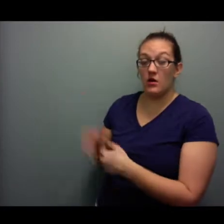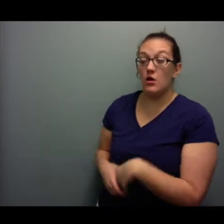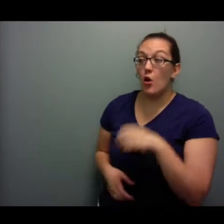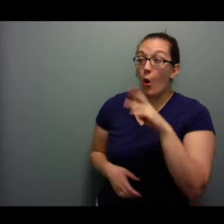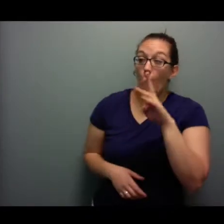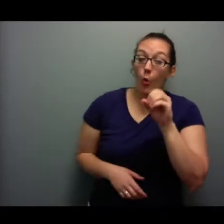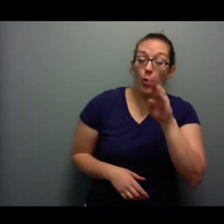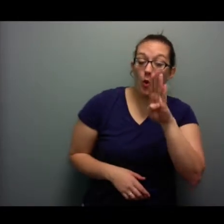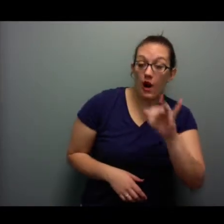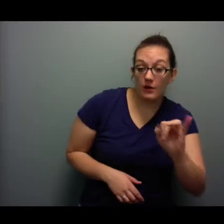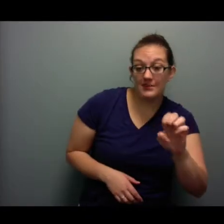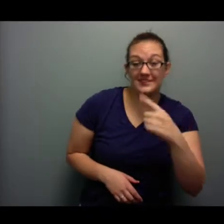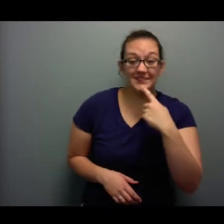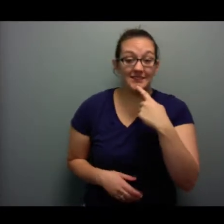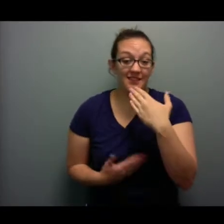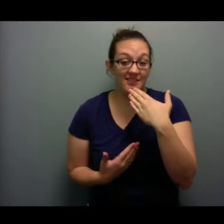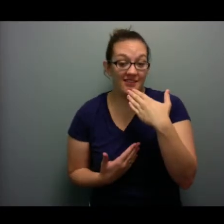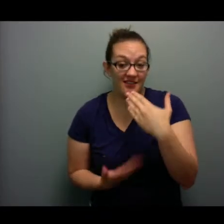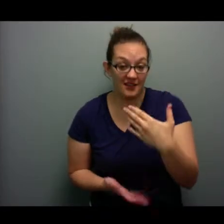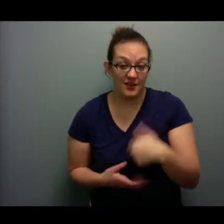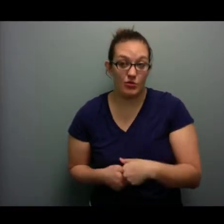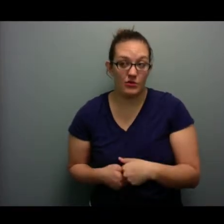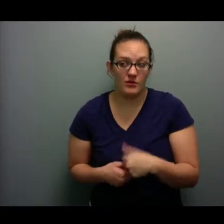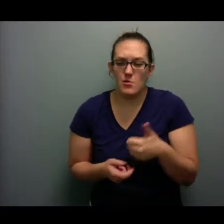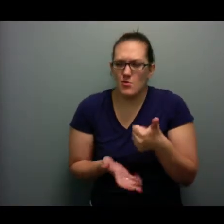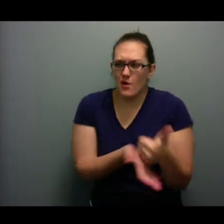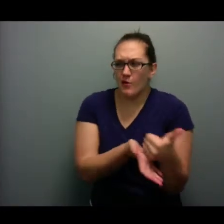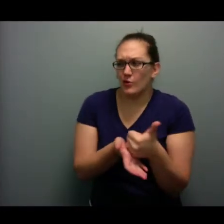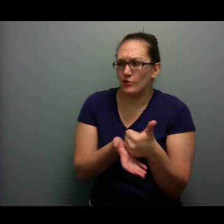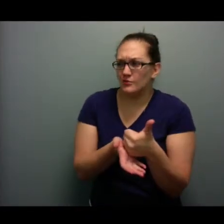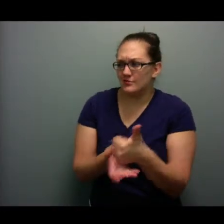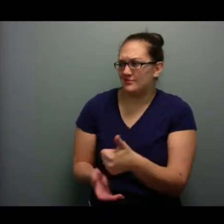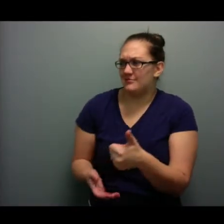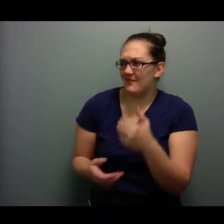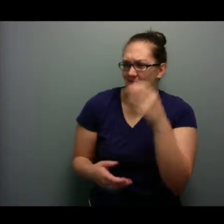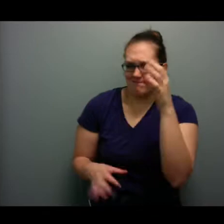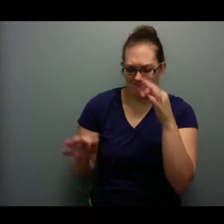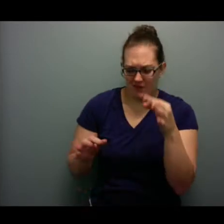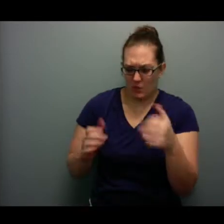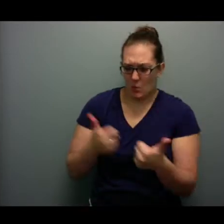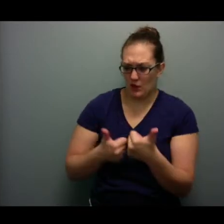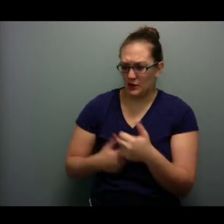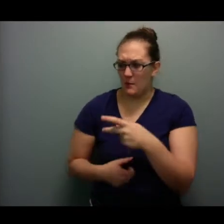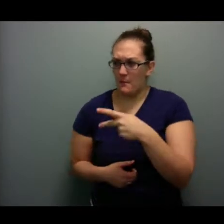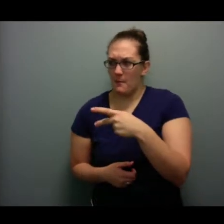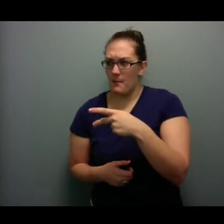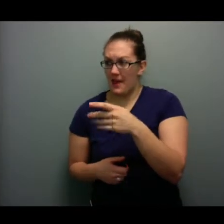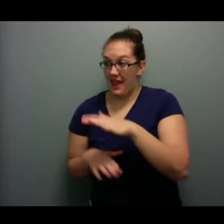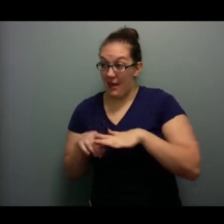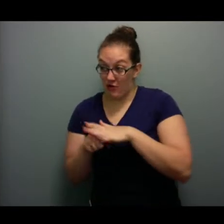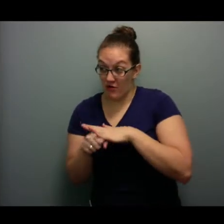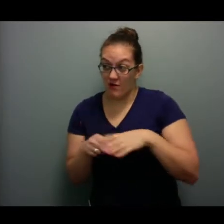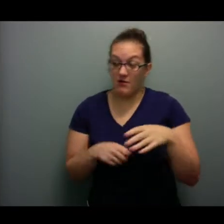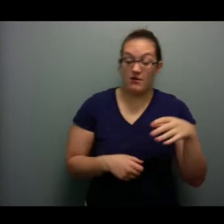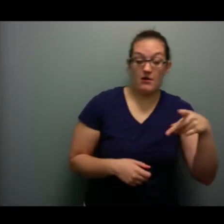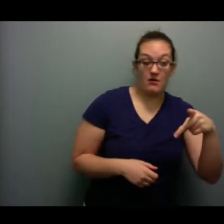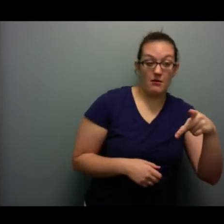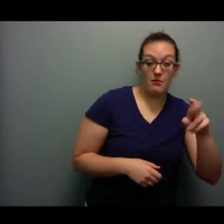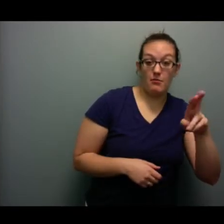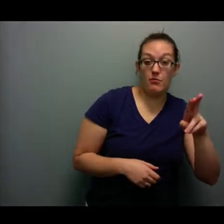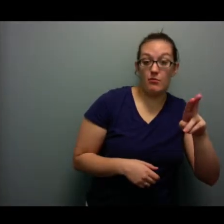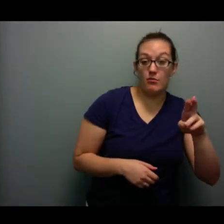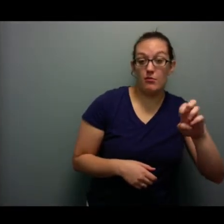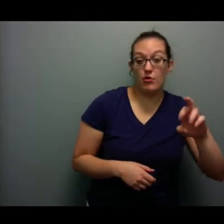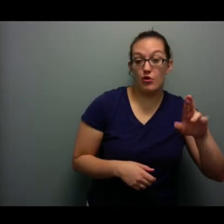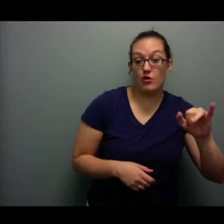Robbie says thank you. You guys helped him distinguish between area and perimeter. And he says that in this square, which is 3 inches and